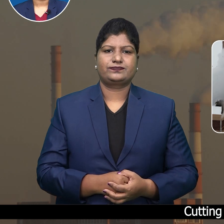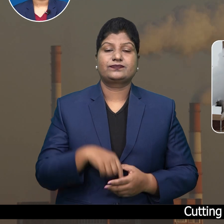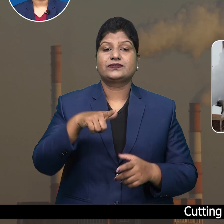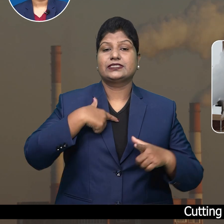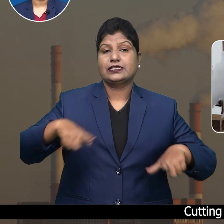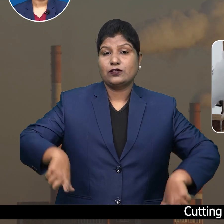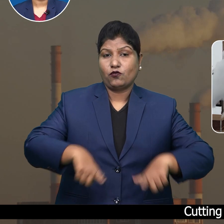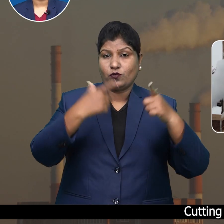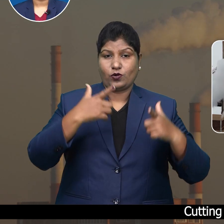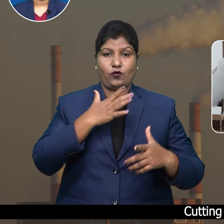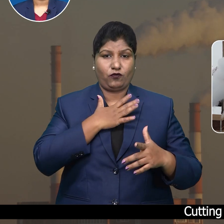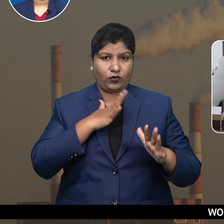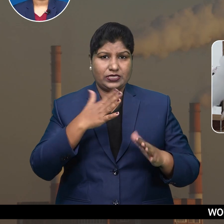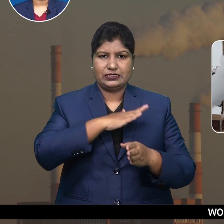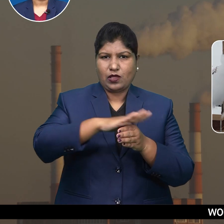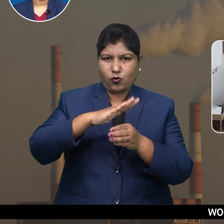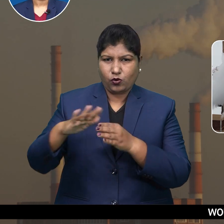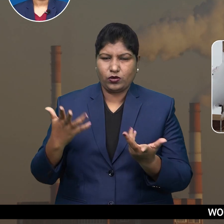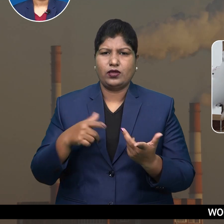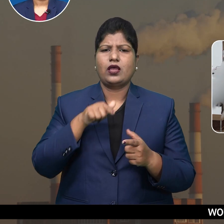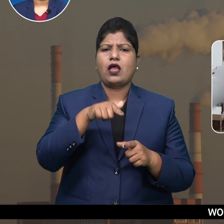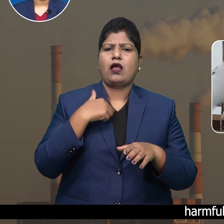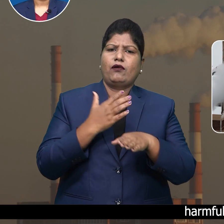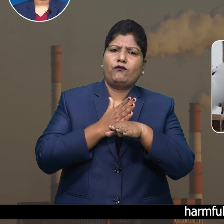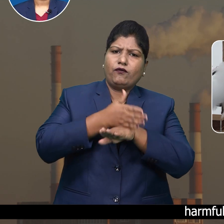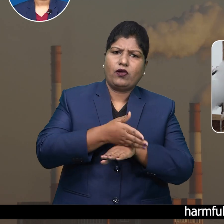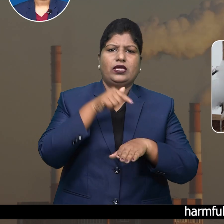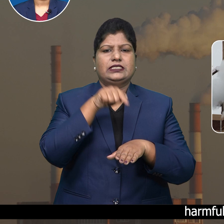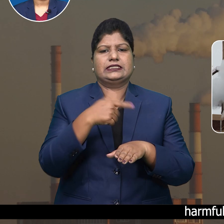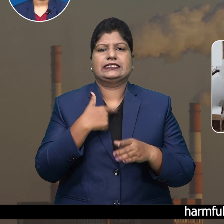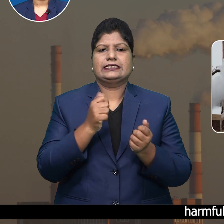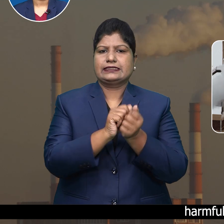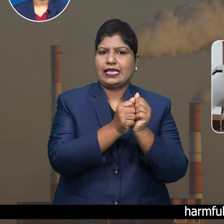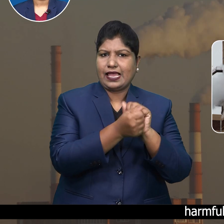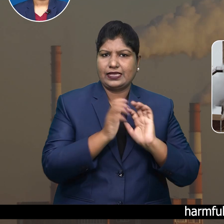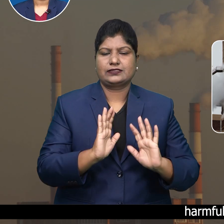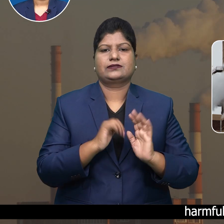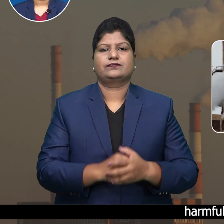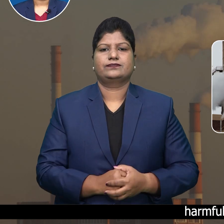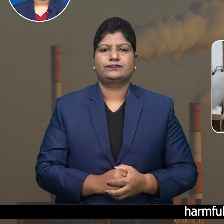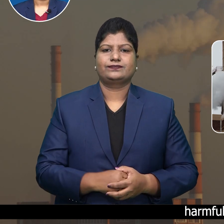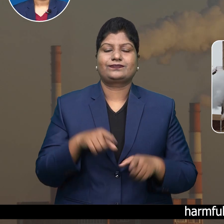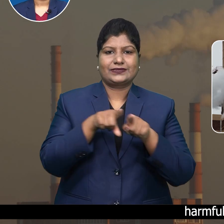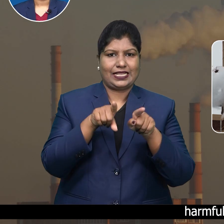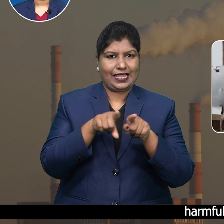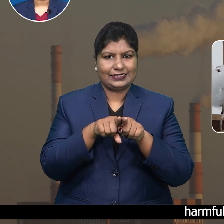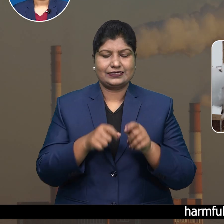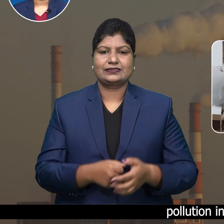Cutting down forests would bring harmful changes like